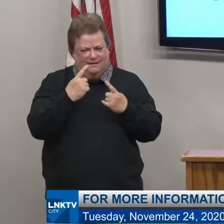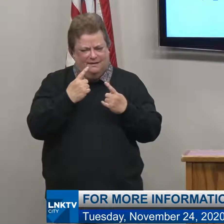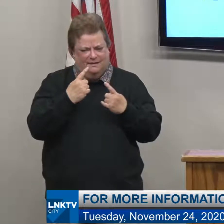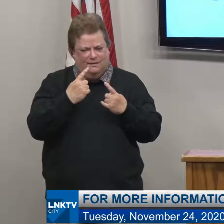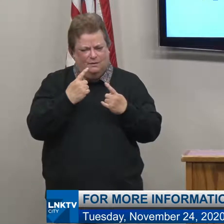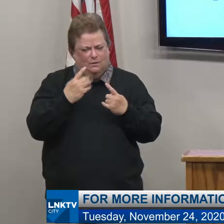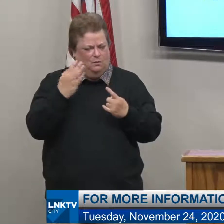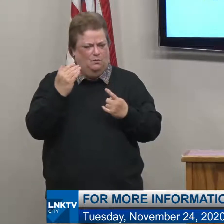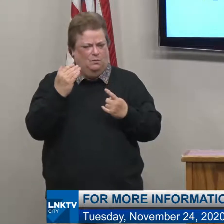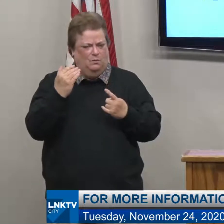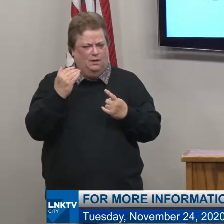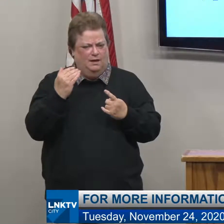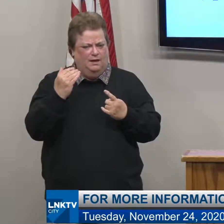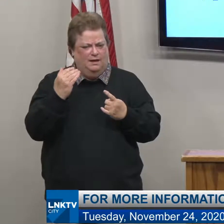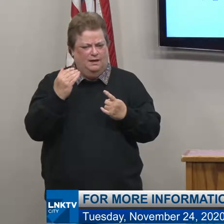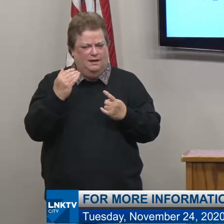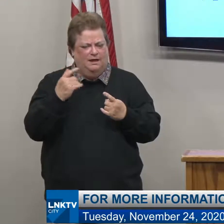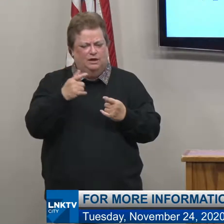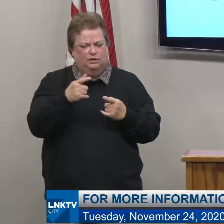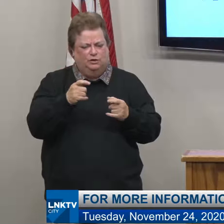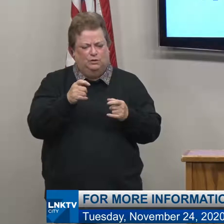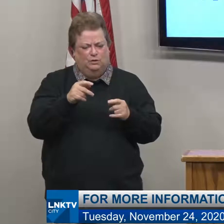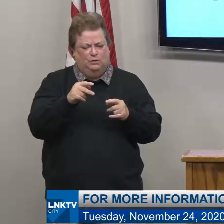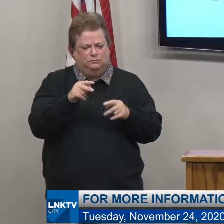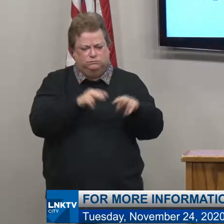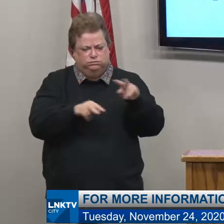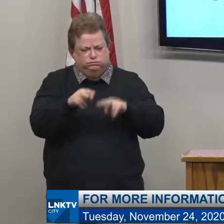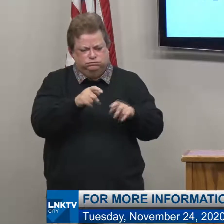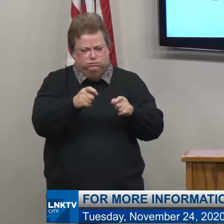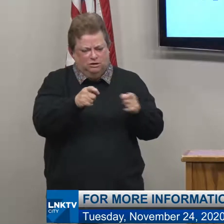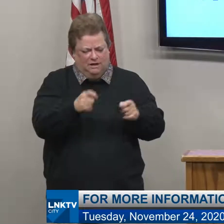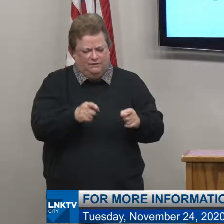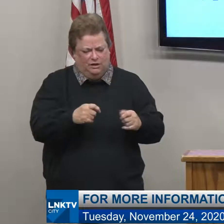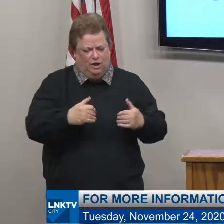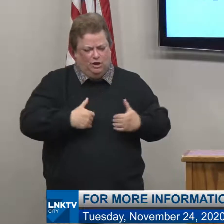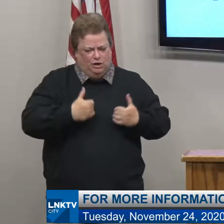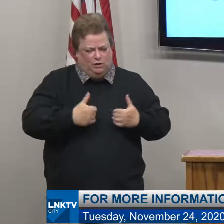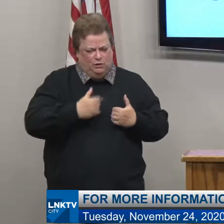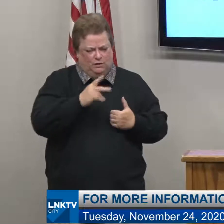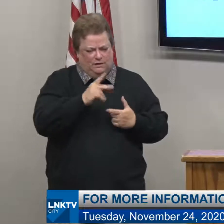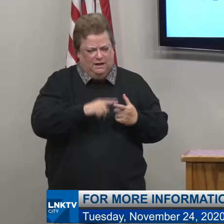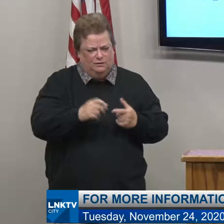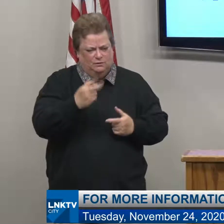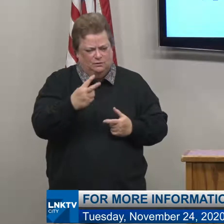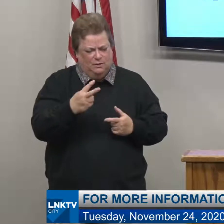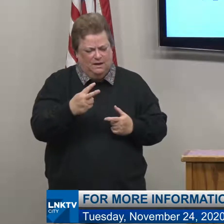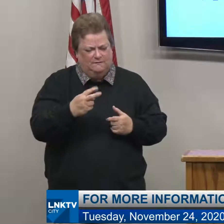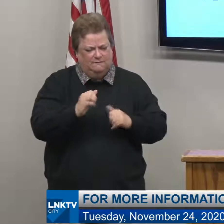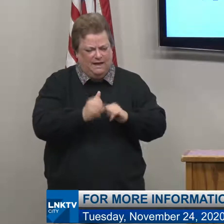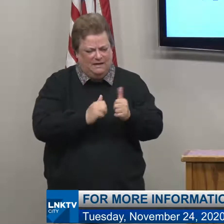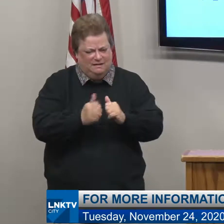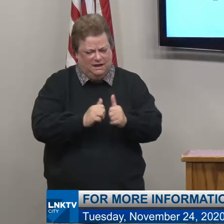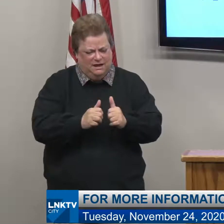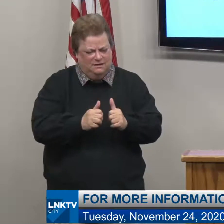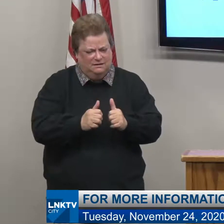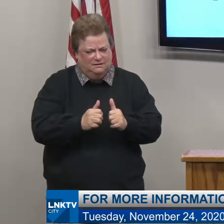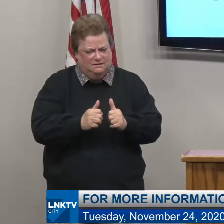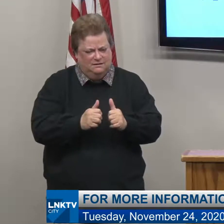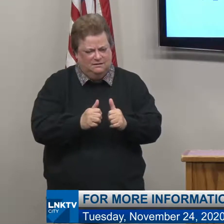reason that you're sort of governing only the youth K-12 club and high and school affiliated sports?